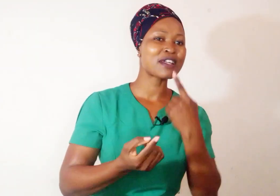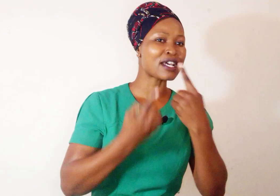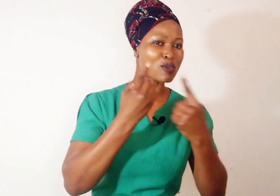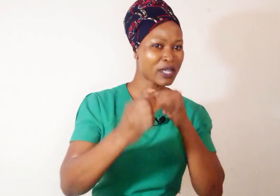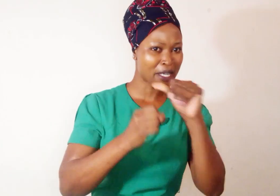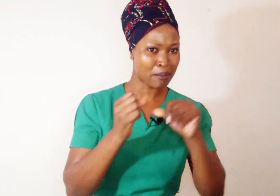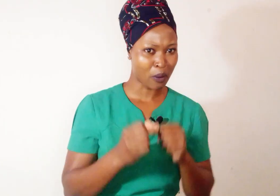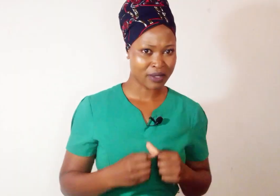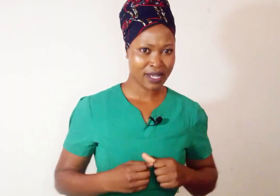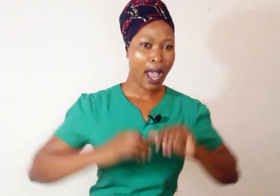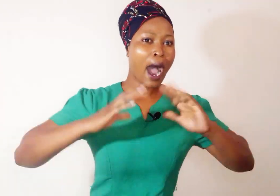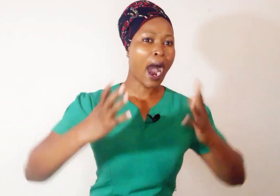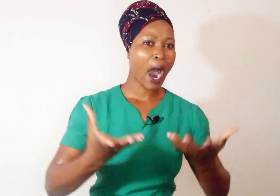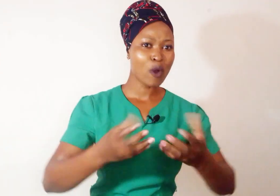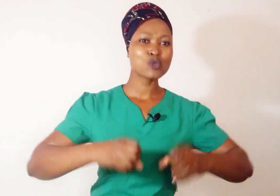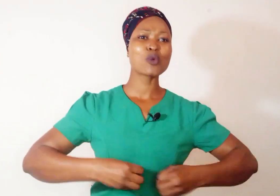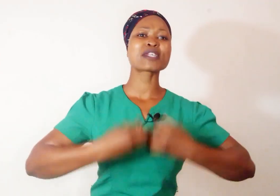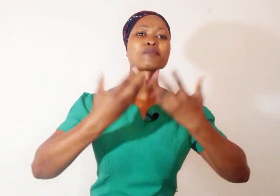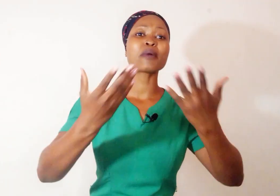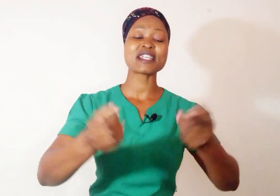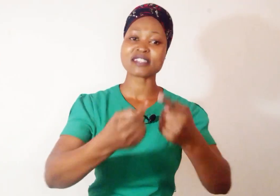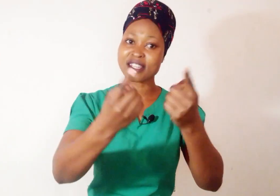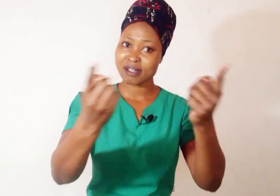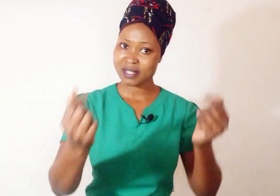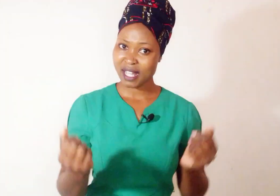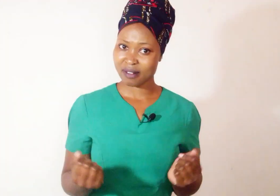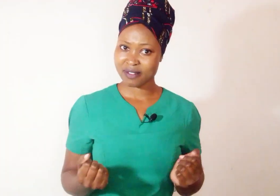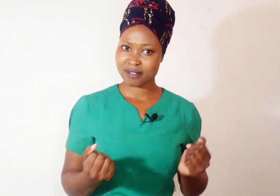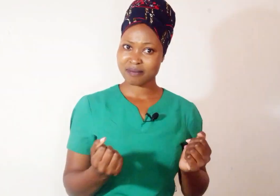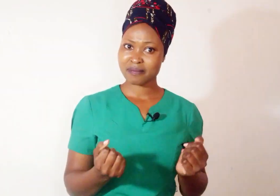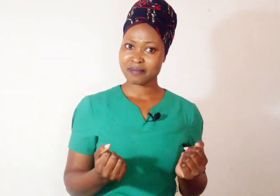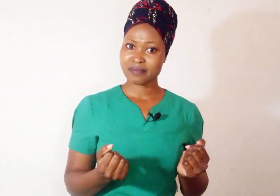they're talking about, how to express themselves.